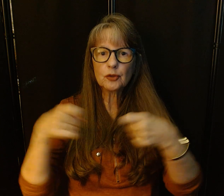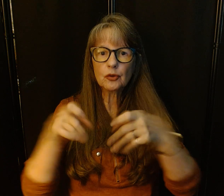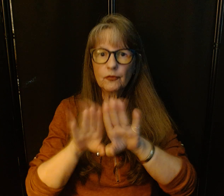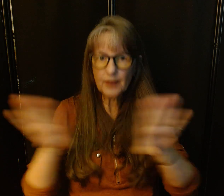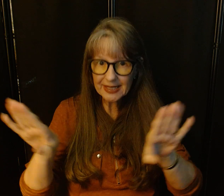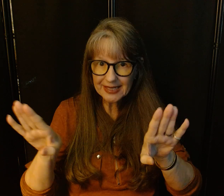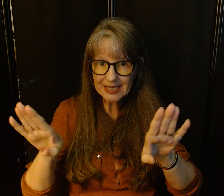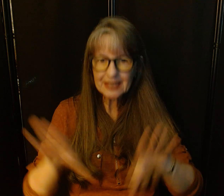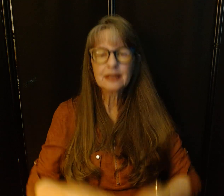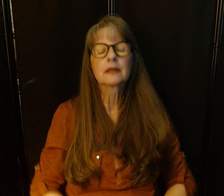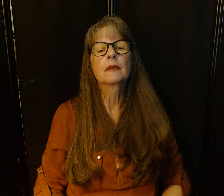fence.